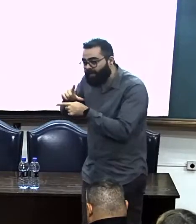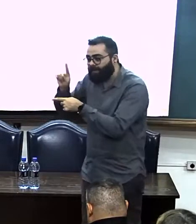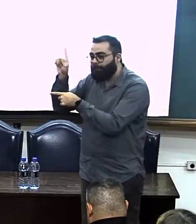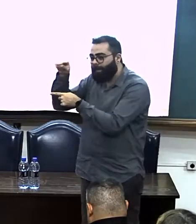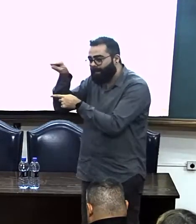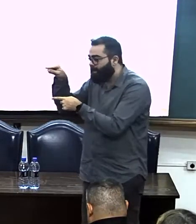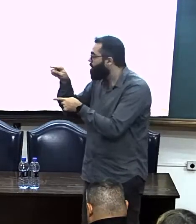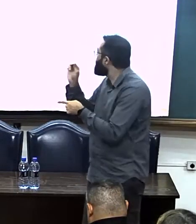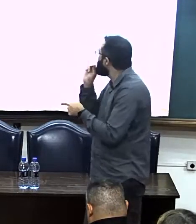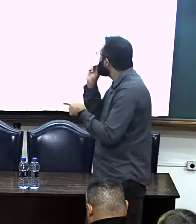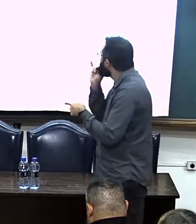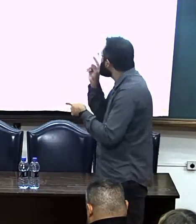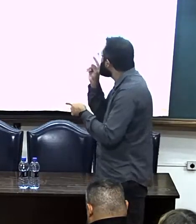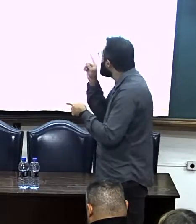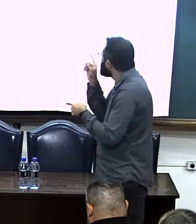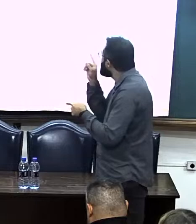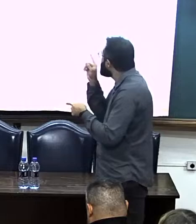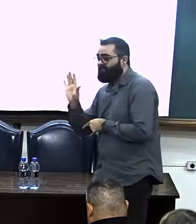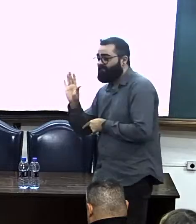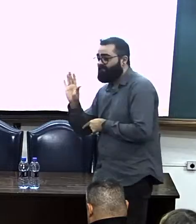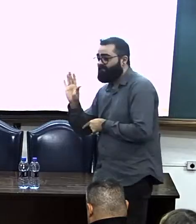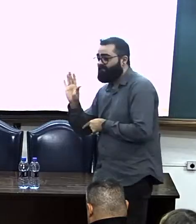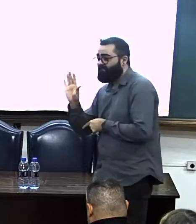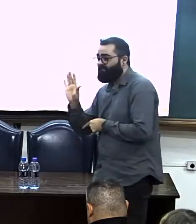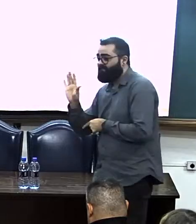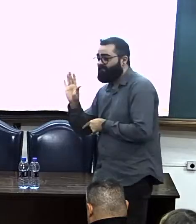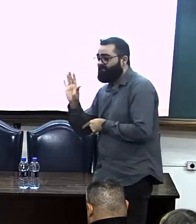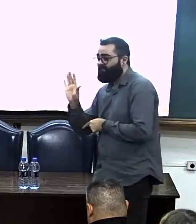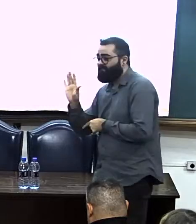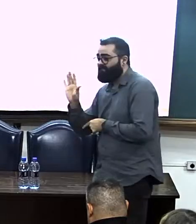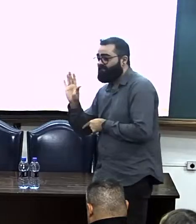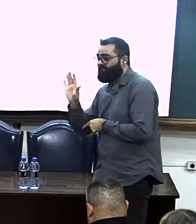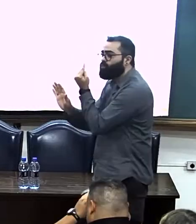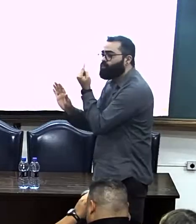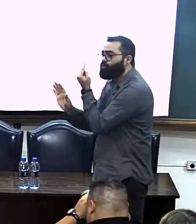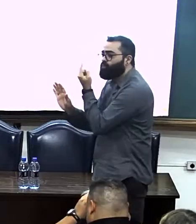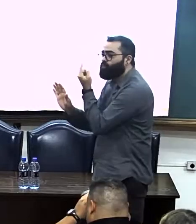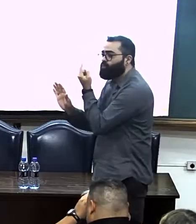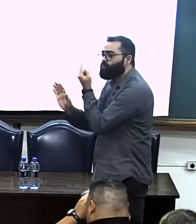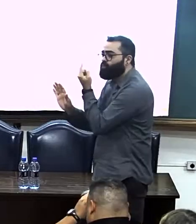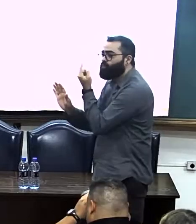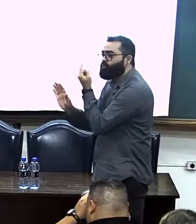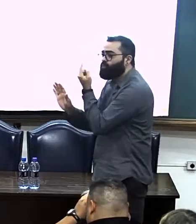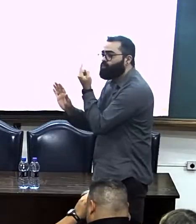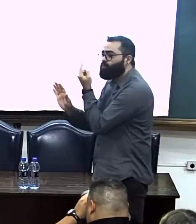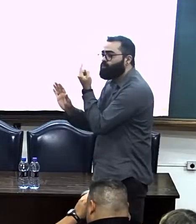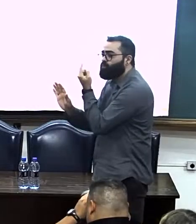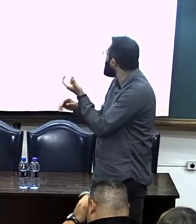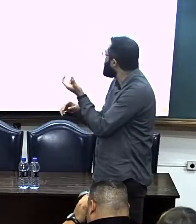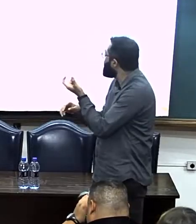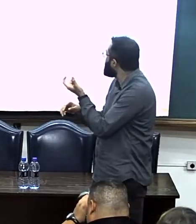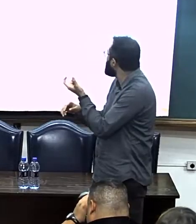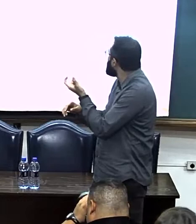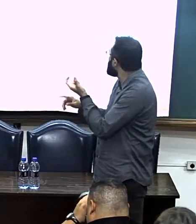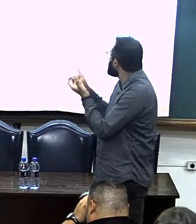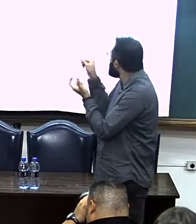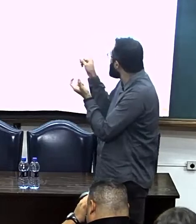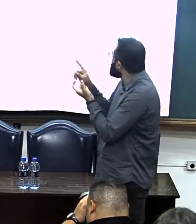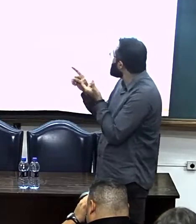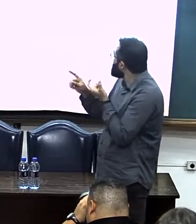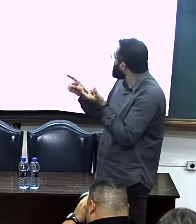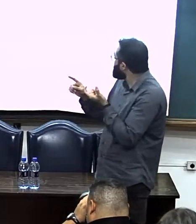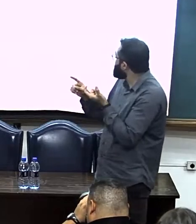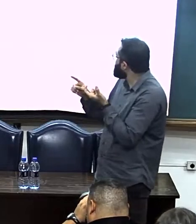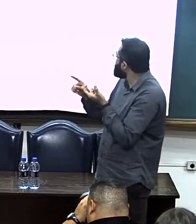is 1 word, but only 1 syllable gets stressed. And there's a foot, 5 gets a stress, high gets a stress, and in